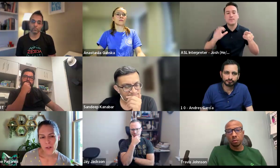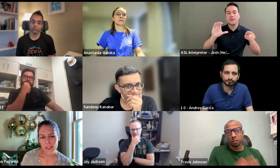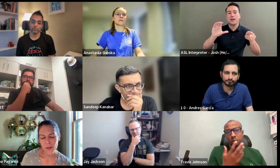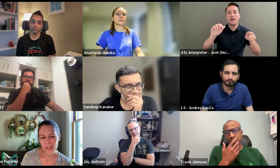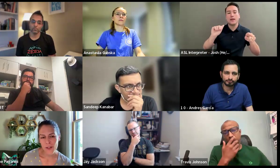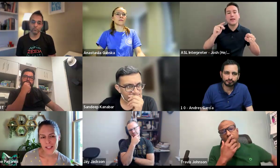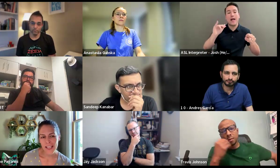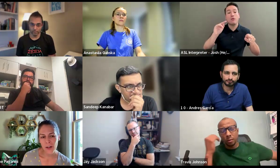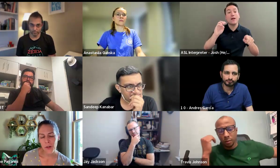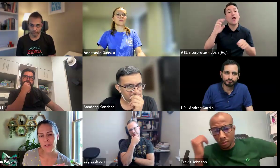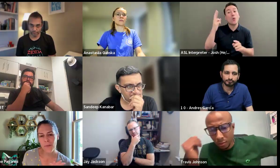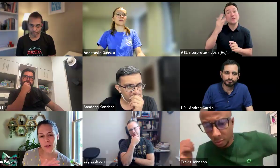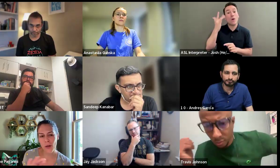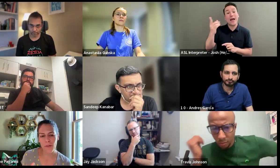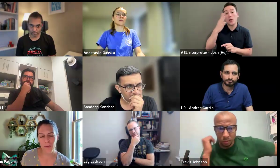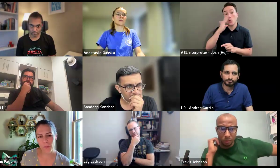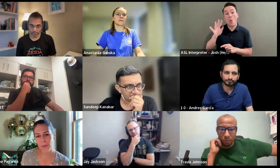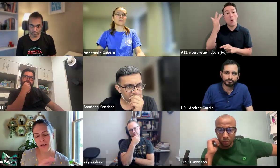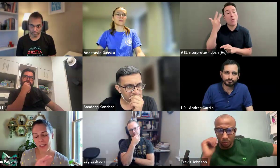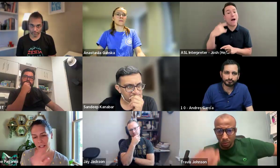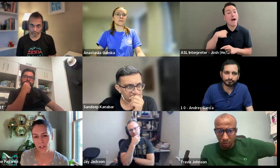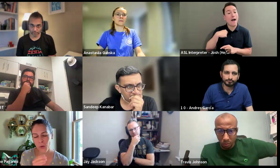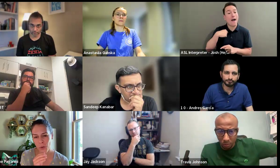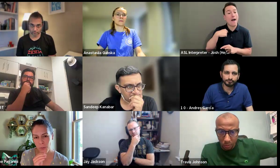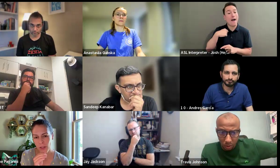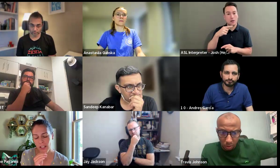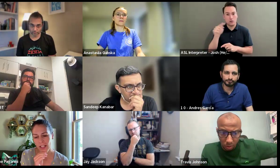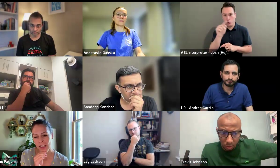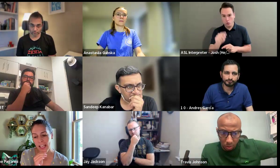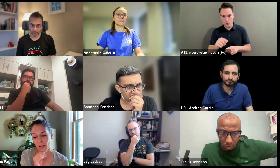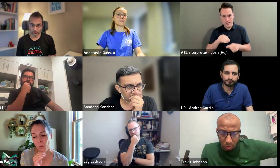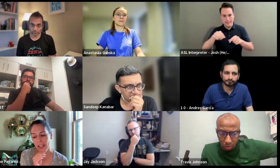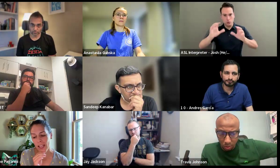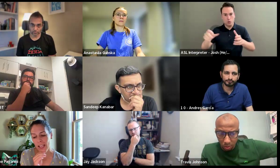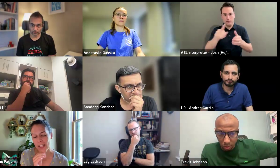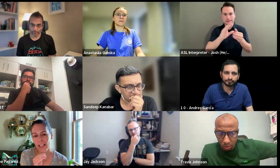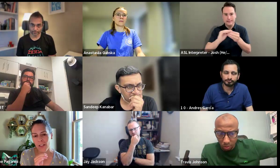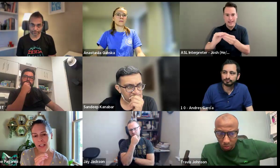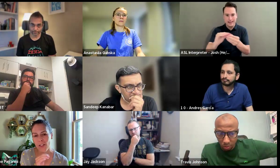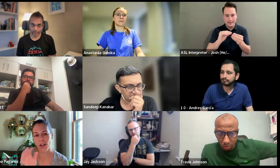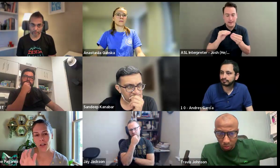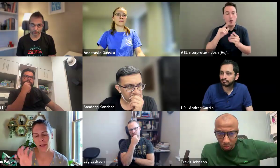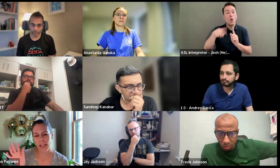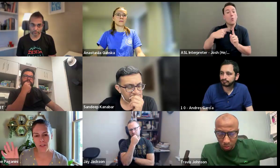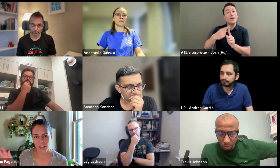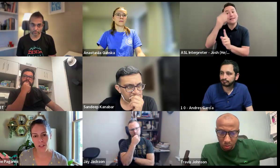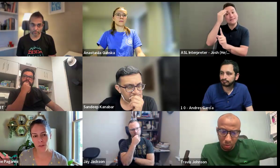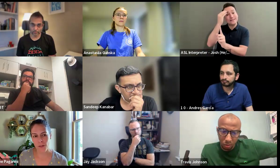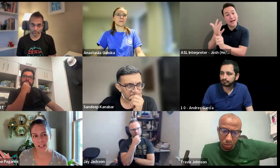just ignore is because it's like I heard from some of people in this group that when they tell HR, when they have an interview and